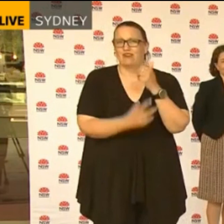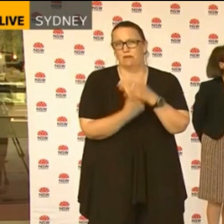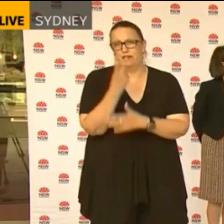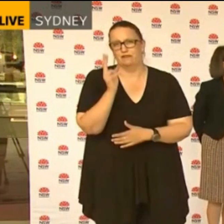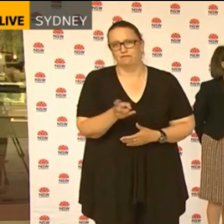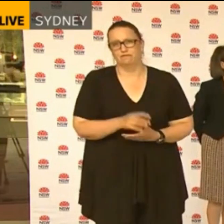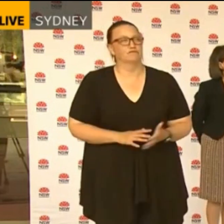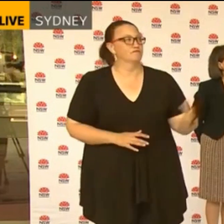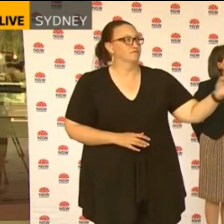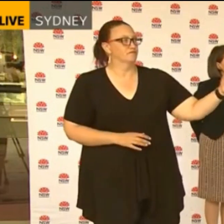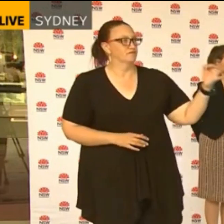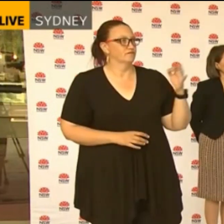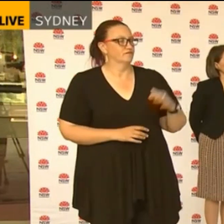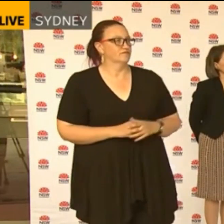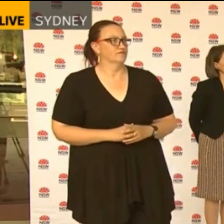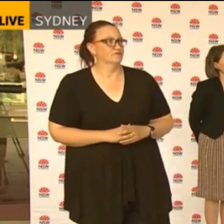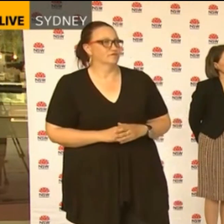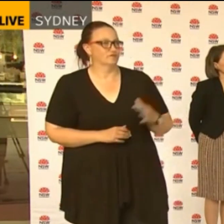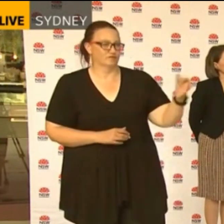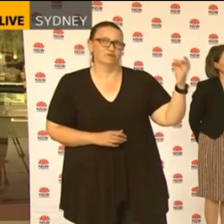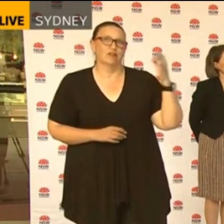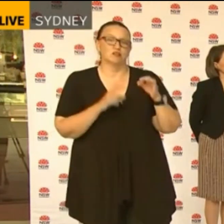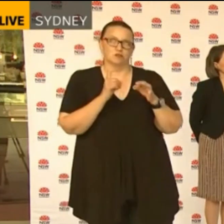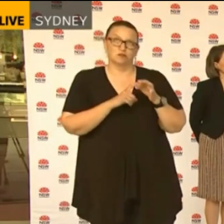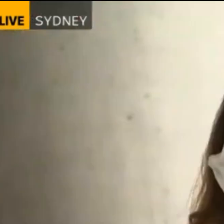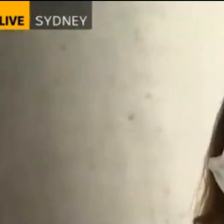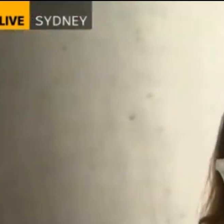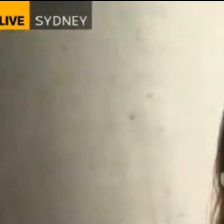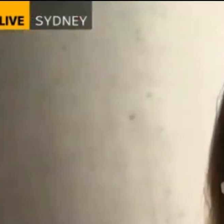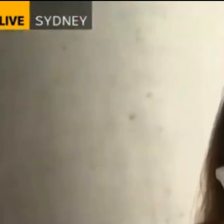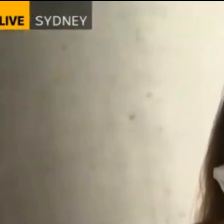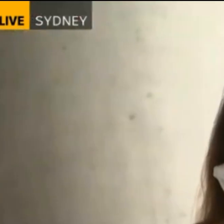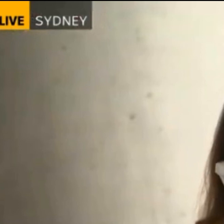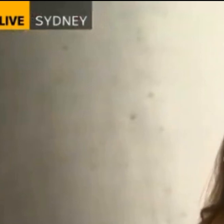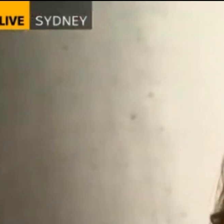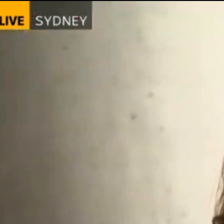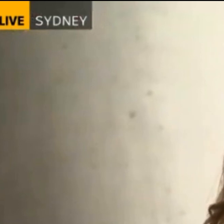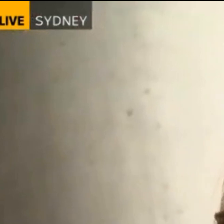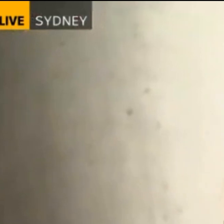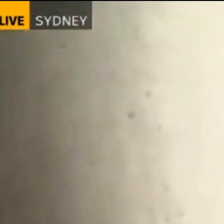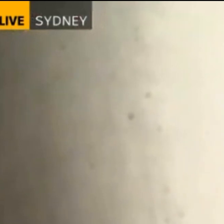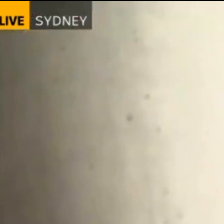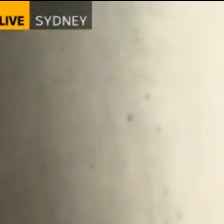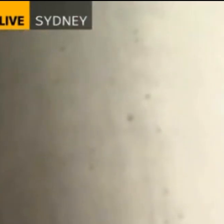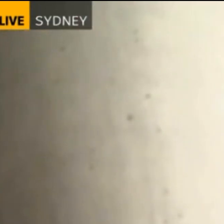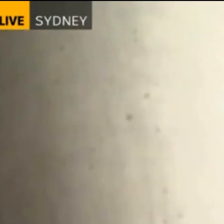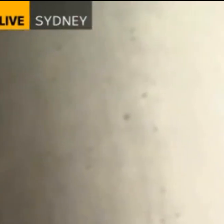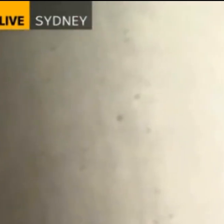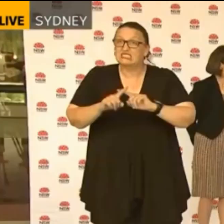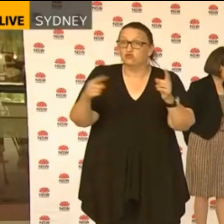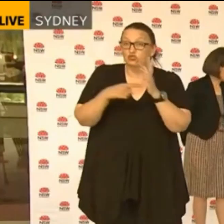again. Sorry, Ursula. Nobody from the Northern Beaches, should be treated differently to anyone else,